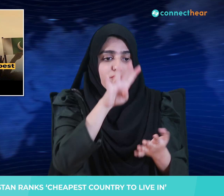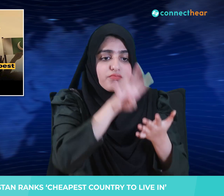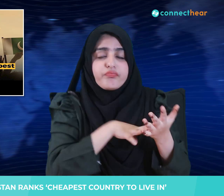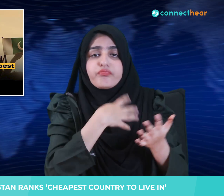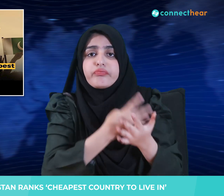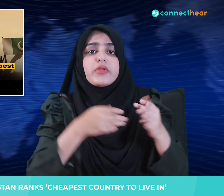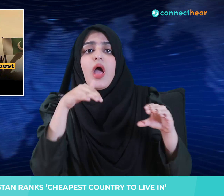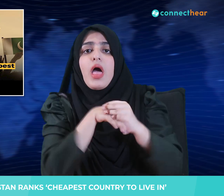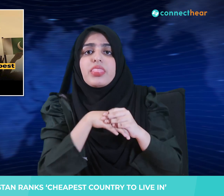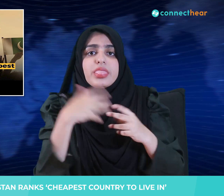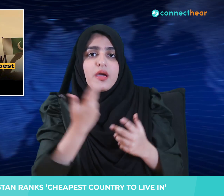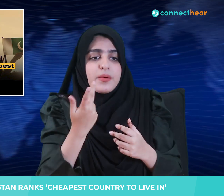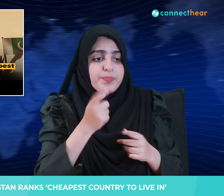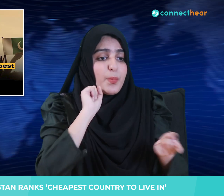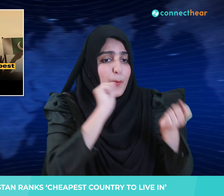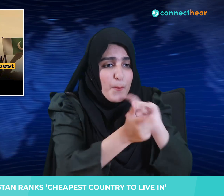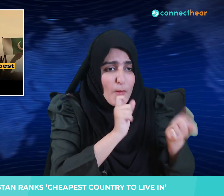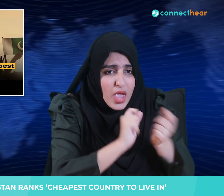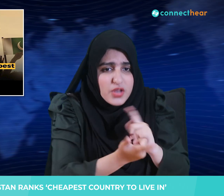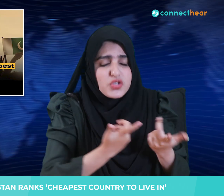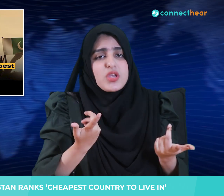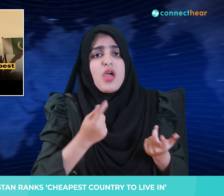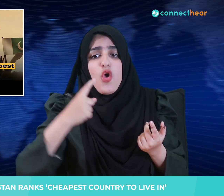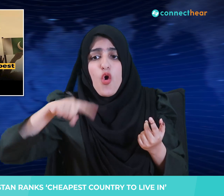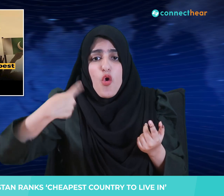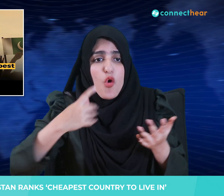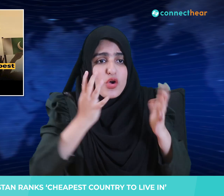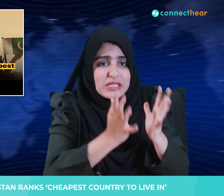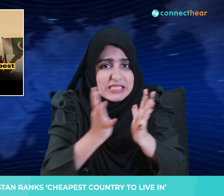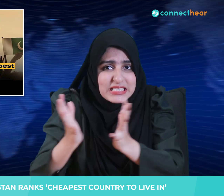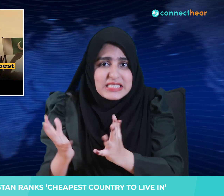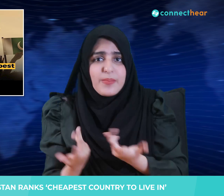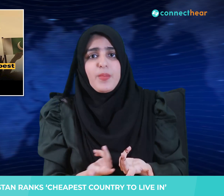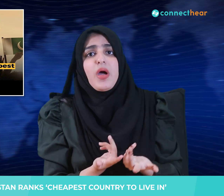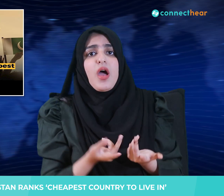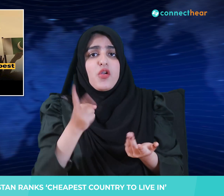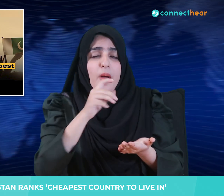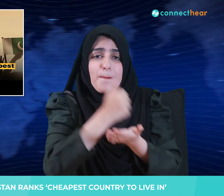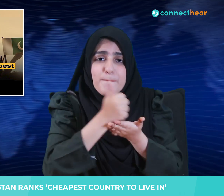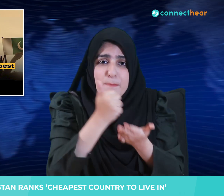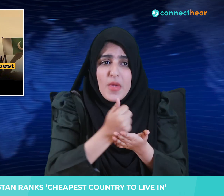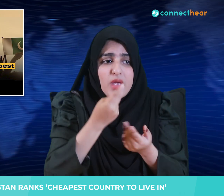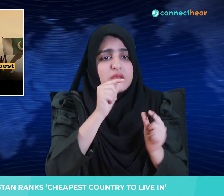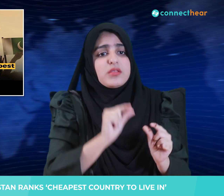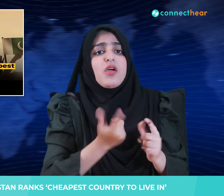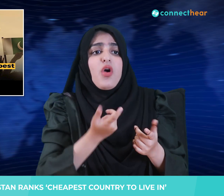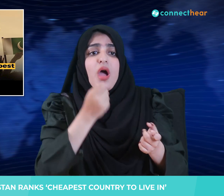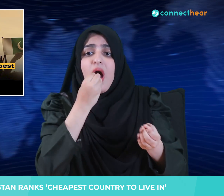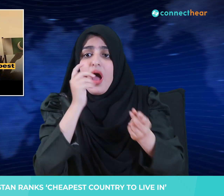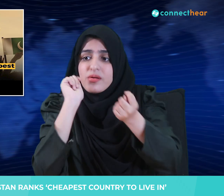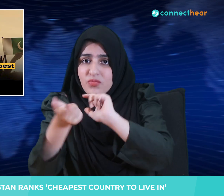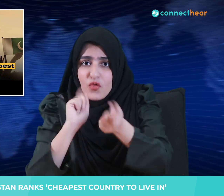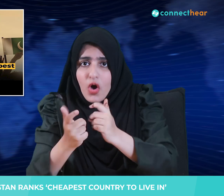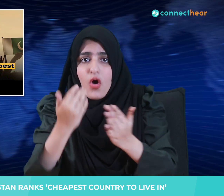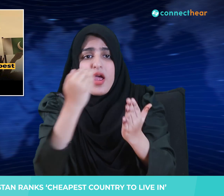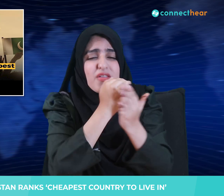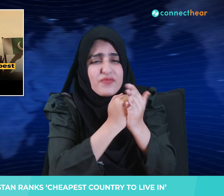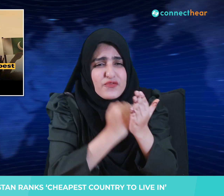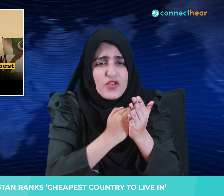used include Rent Index, Local Purchasing Power Index, Consumer Price Index, Groceries Index, and